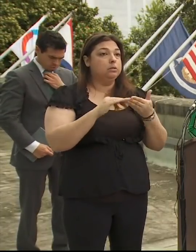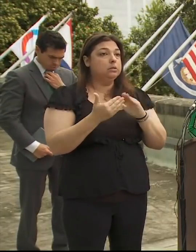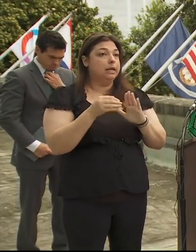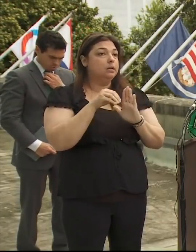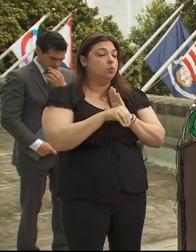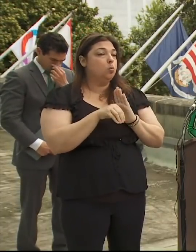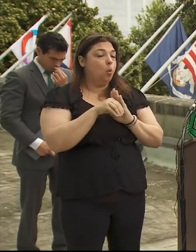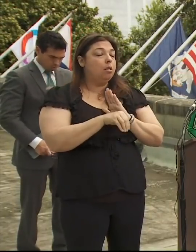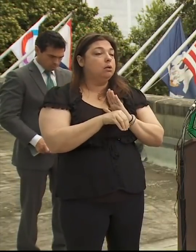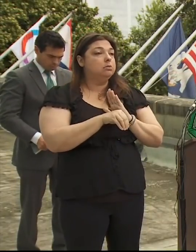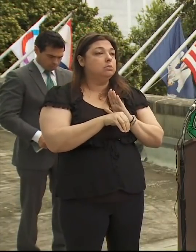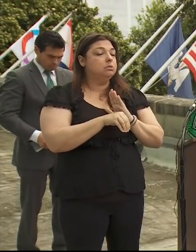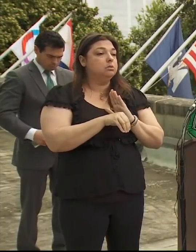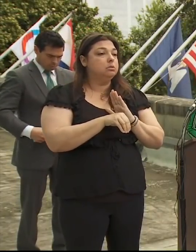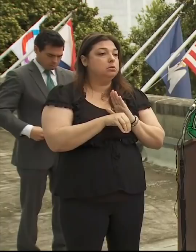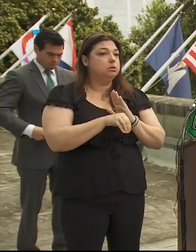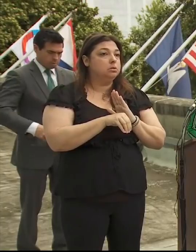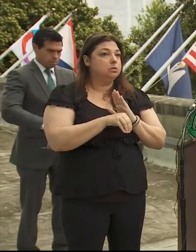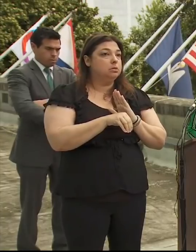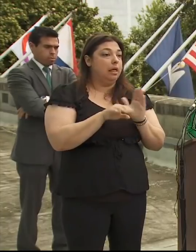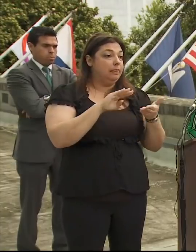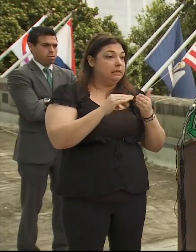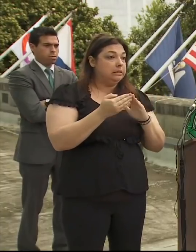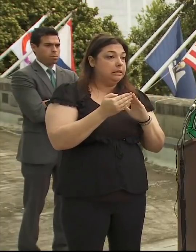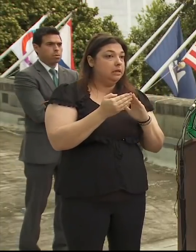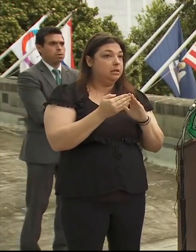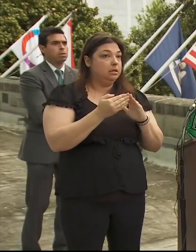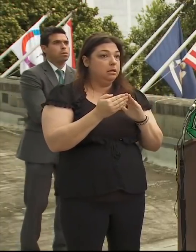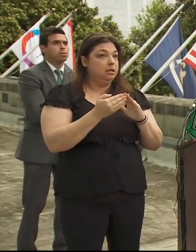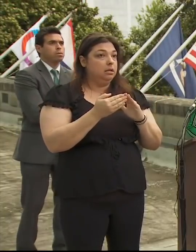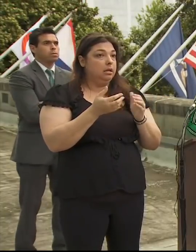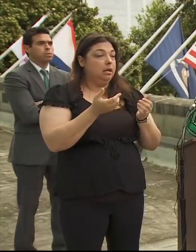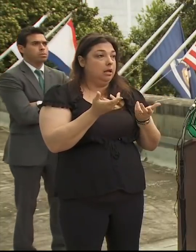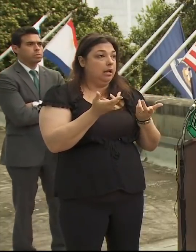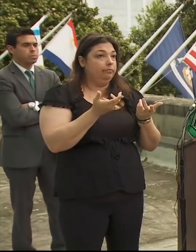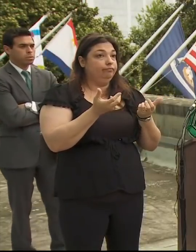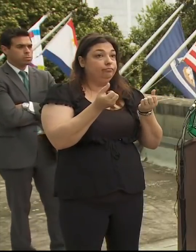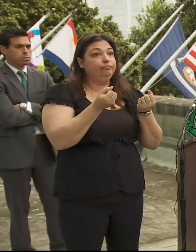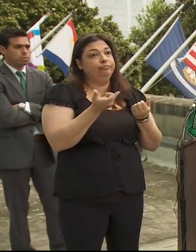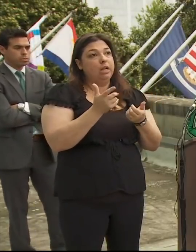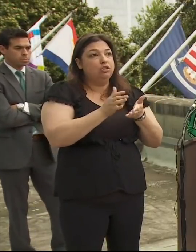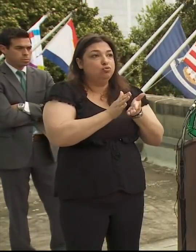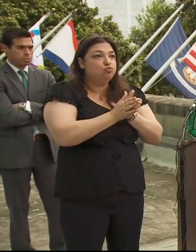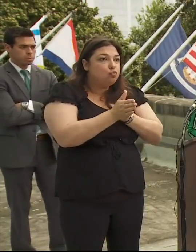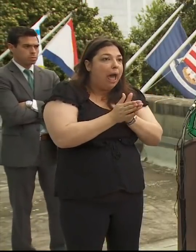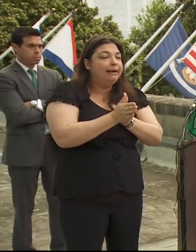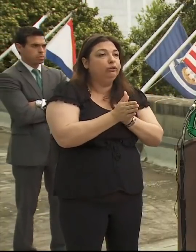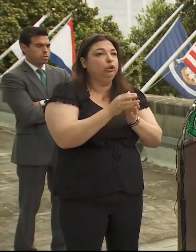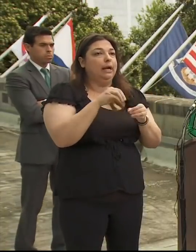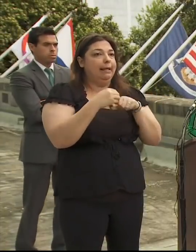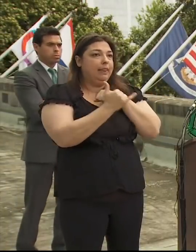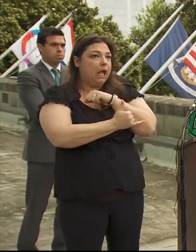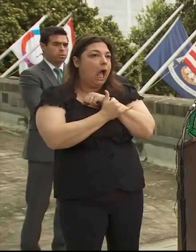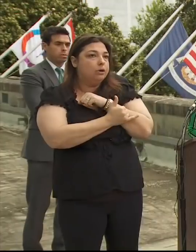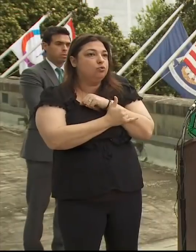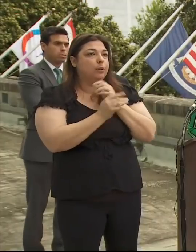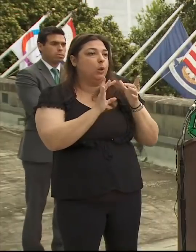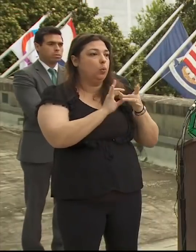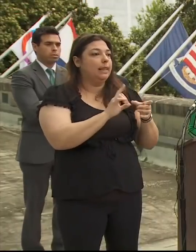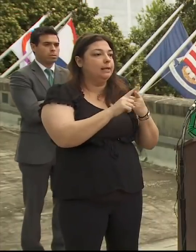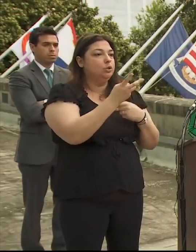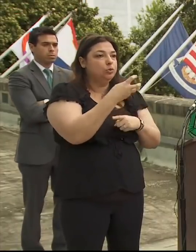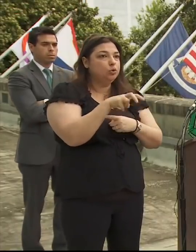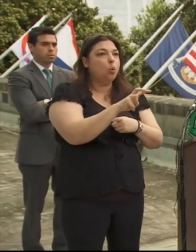Orleans, being one of the cities that's a driver in the country as it relates to tourism and